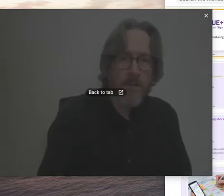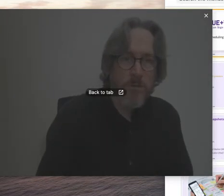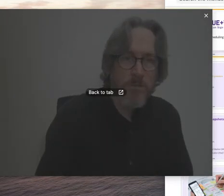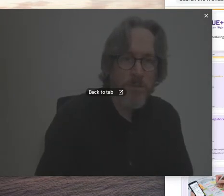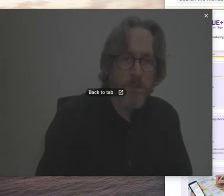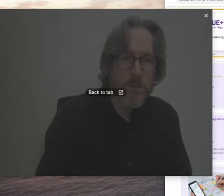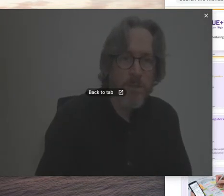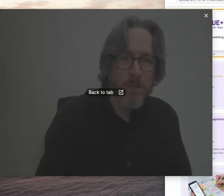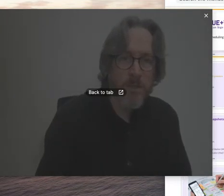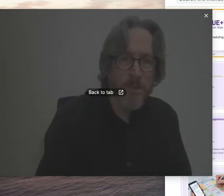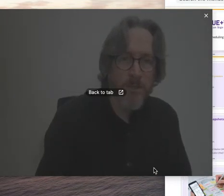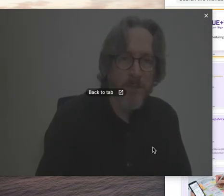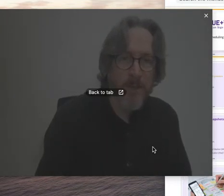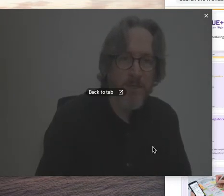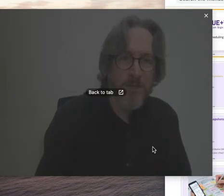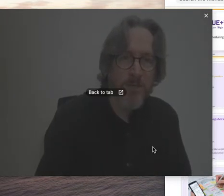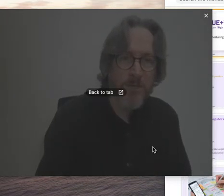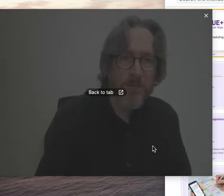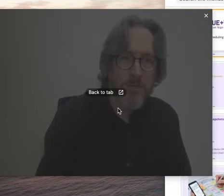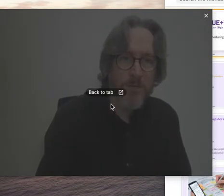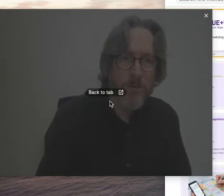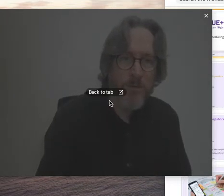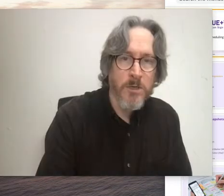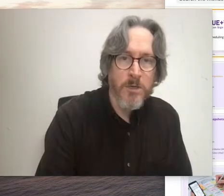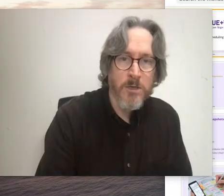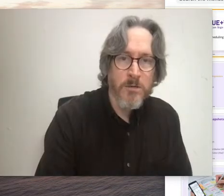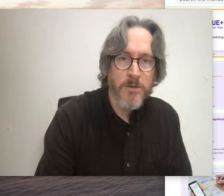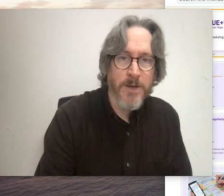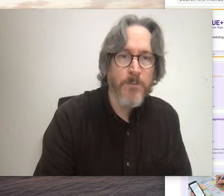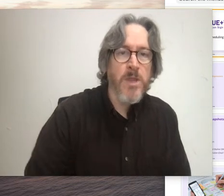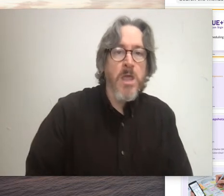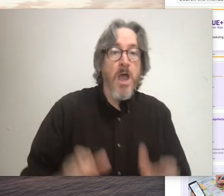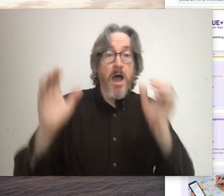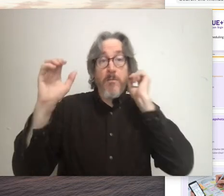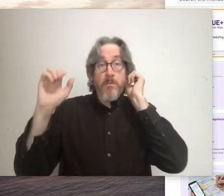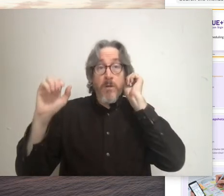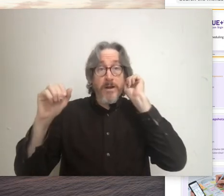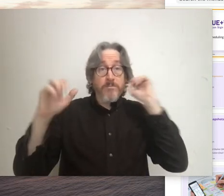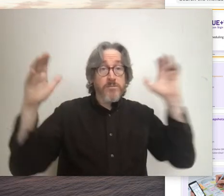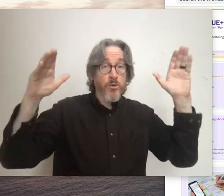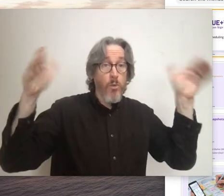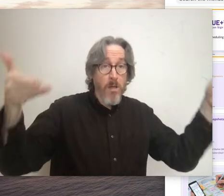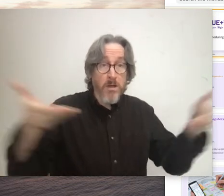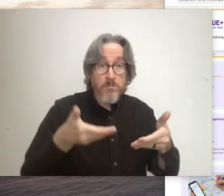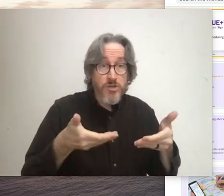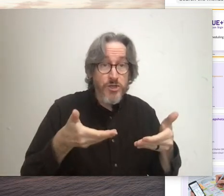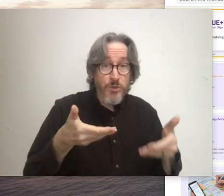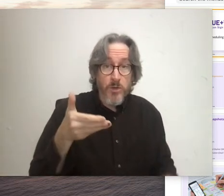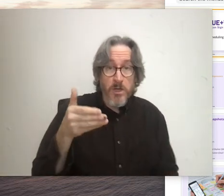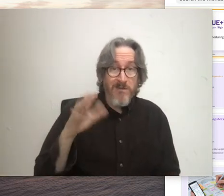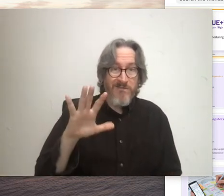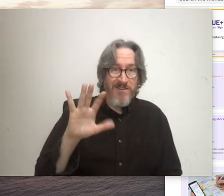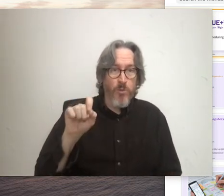Okay. Oops. Let me get back to. There we go. All right. So welcome